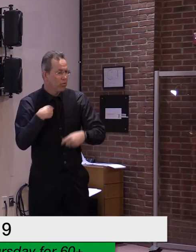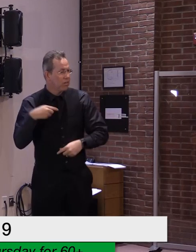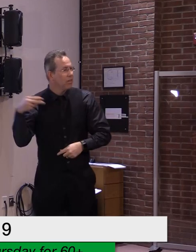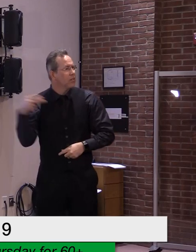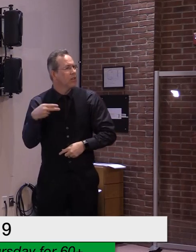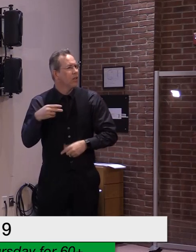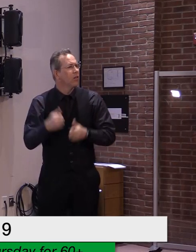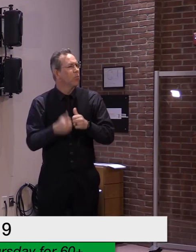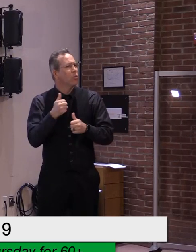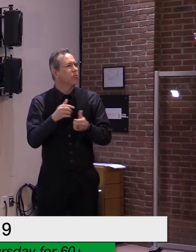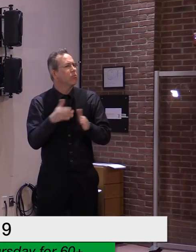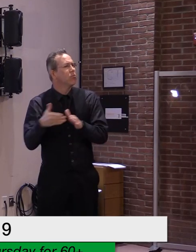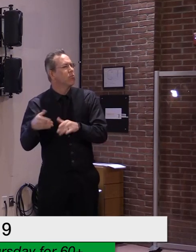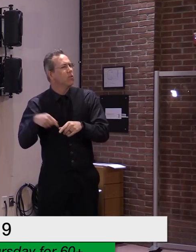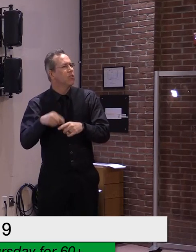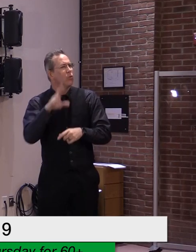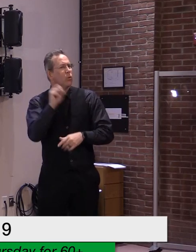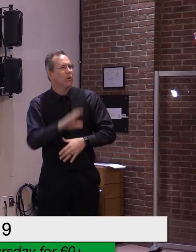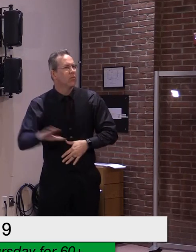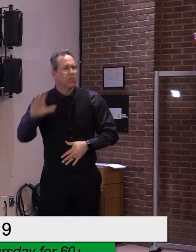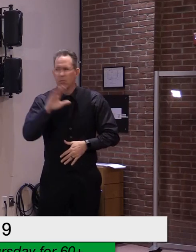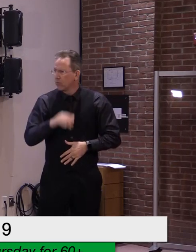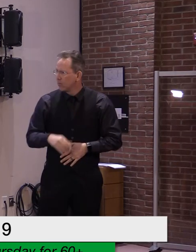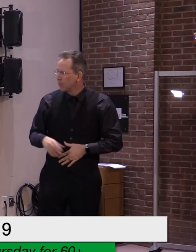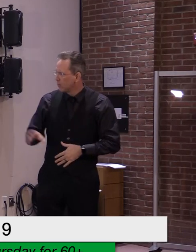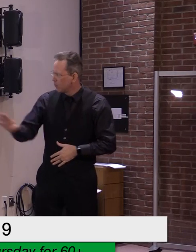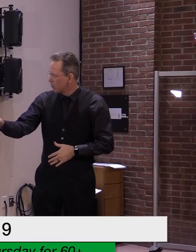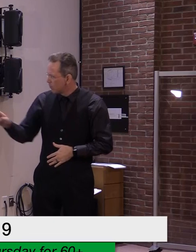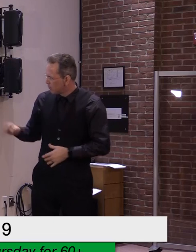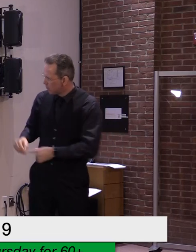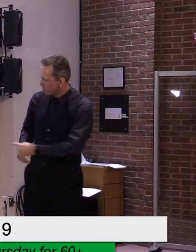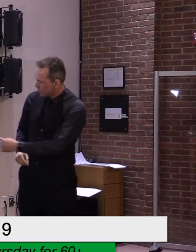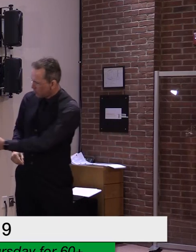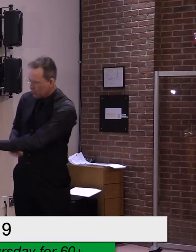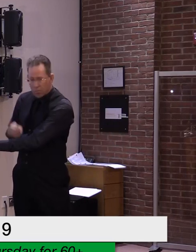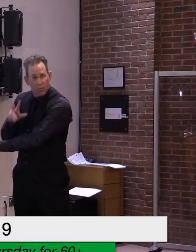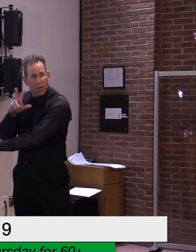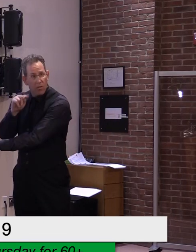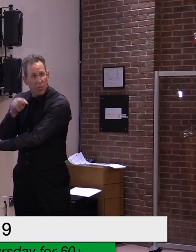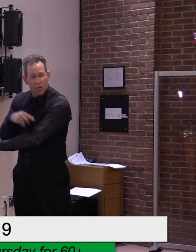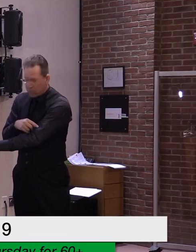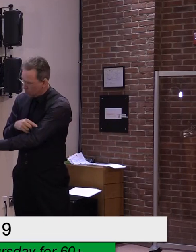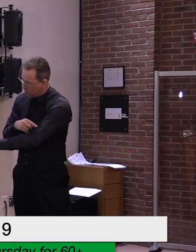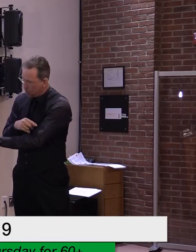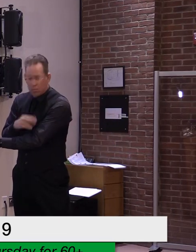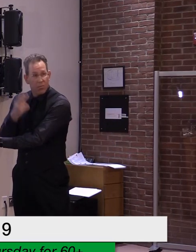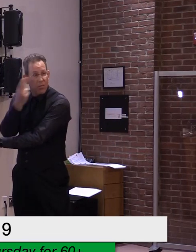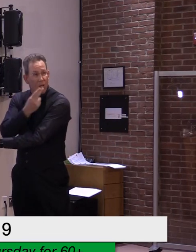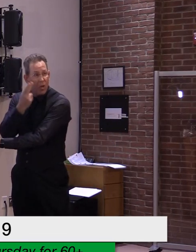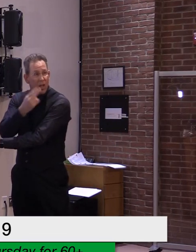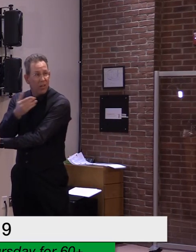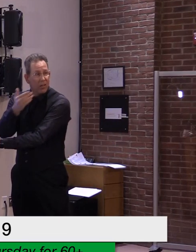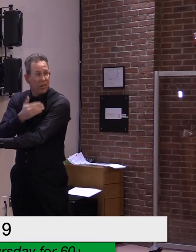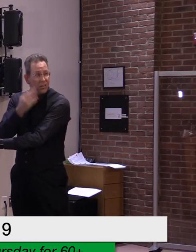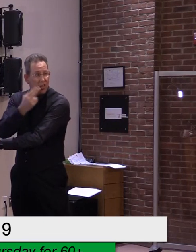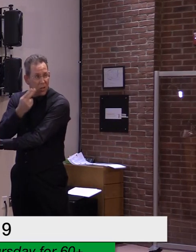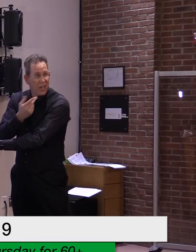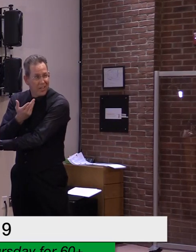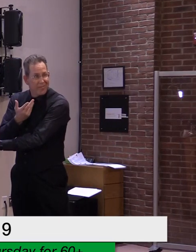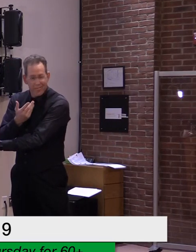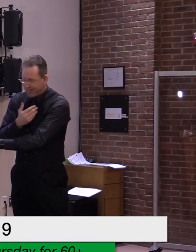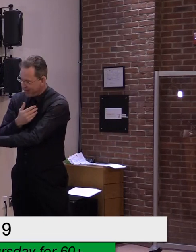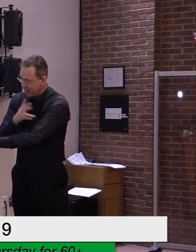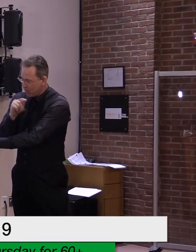country. And the two states closest to Vermont, Alaska and Hawaii, certainly have a very different and